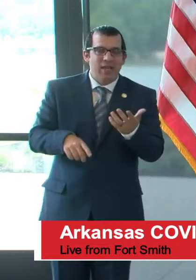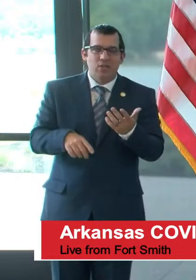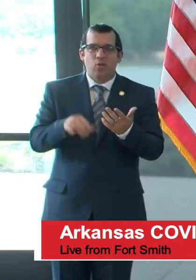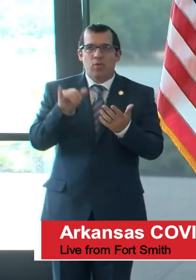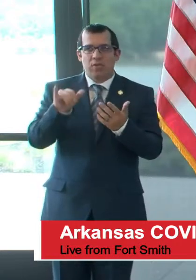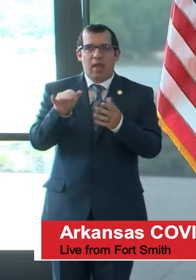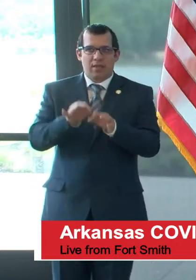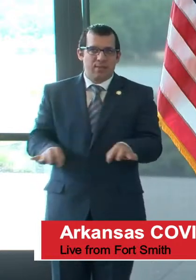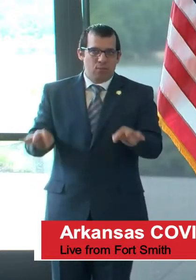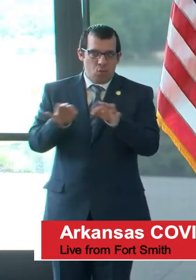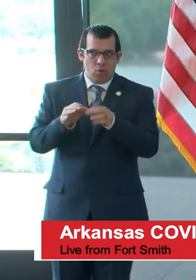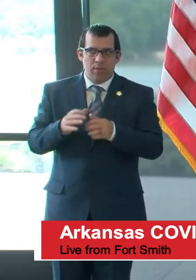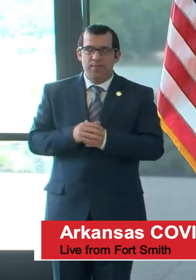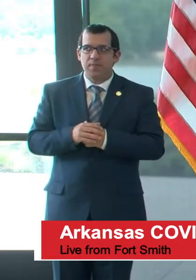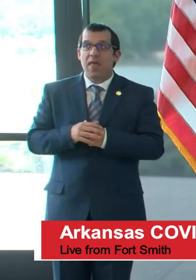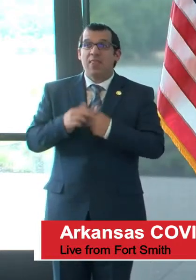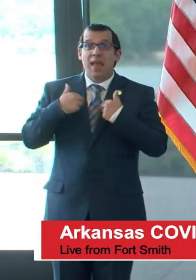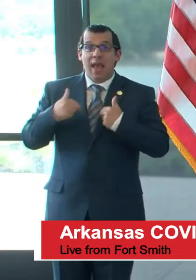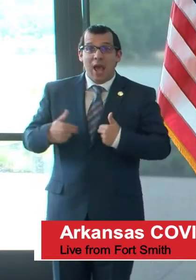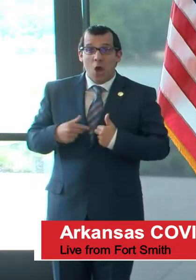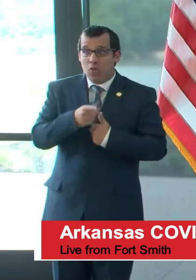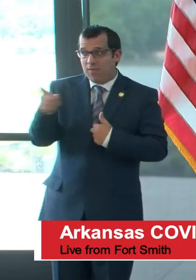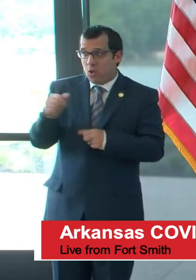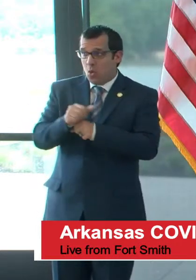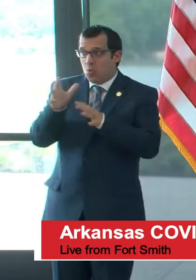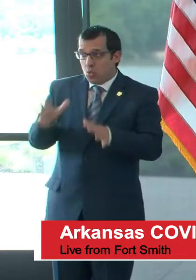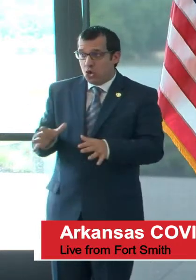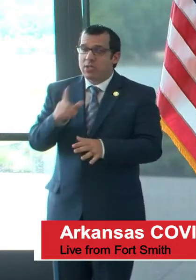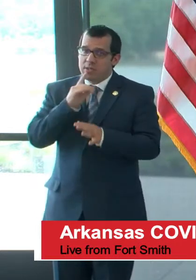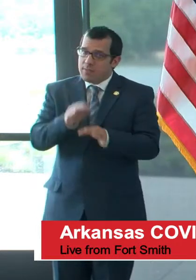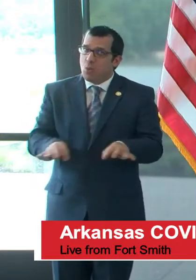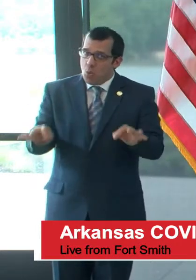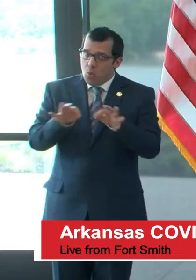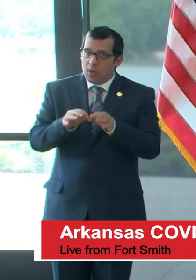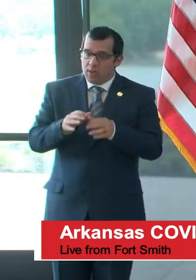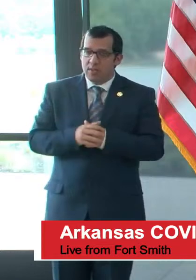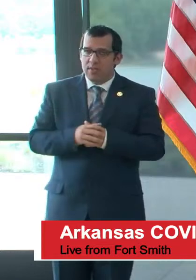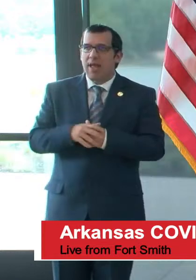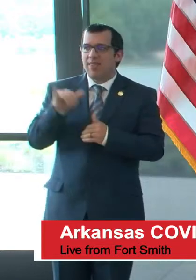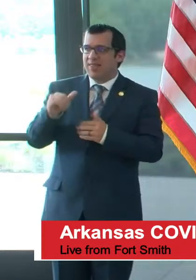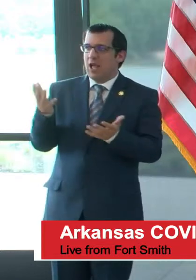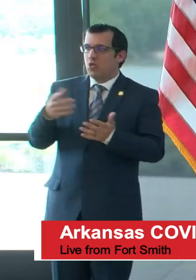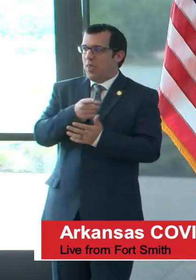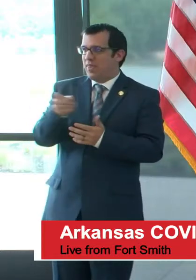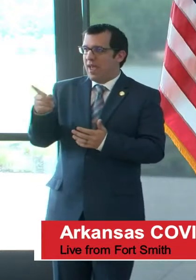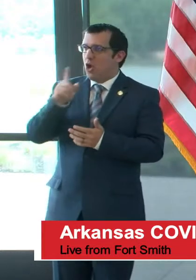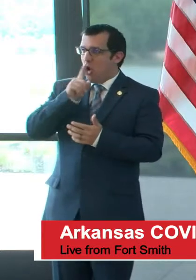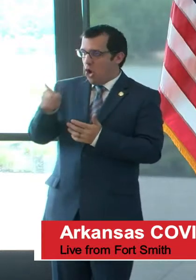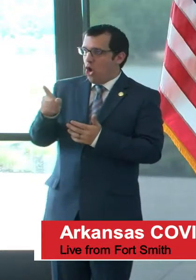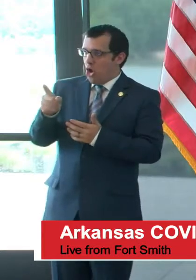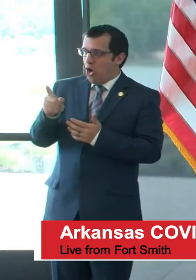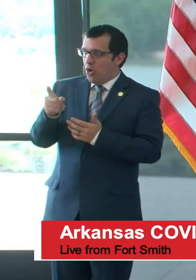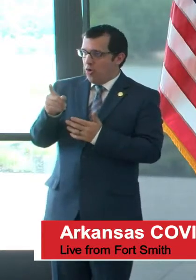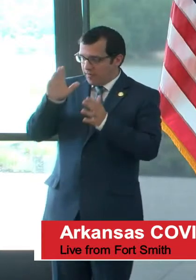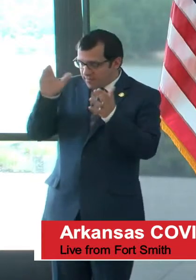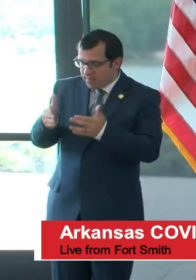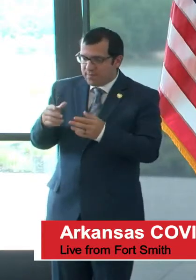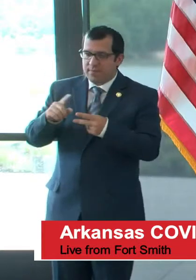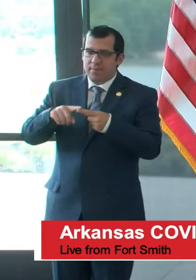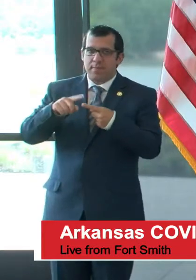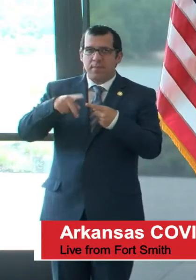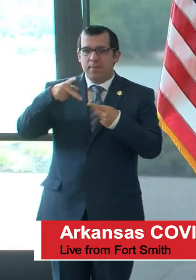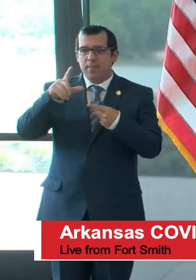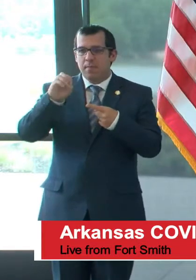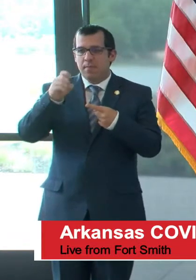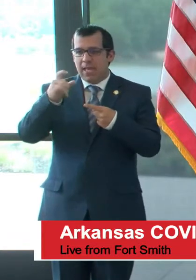that's important. The health of the workers is very important, and that's what they're investing in, whether it's